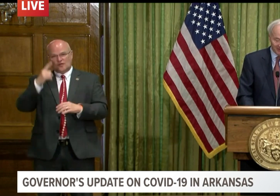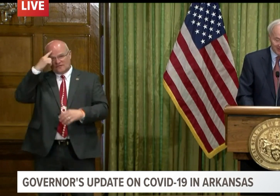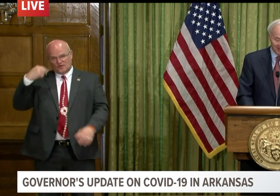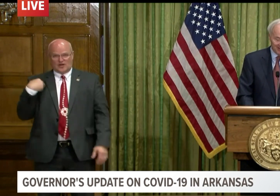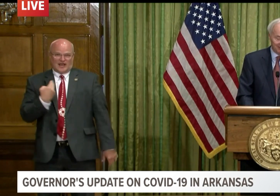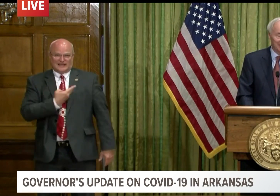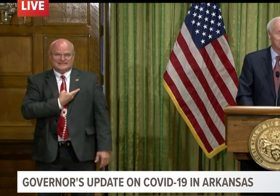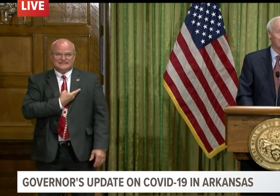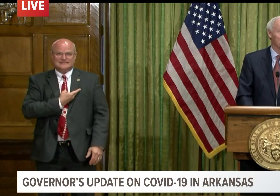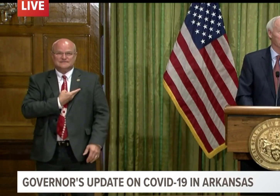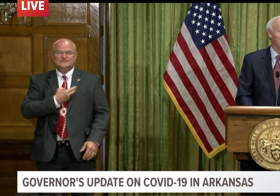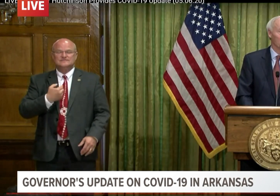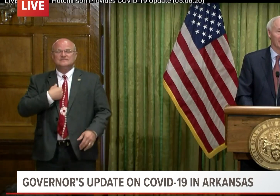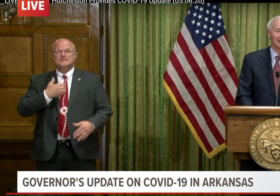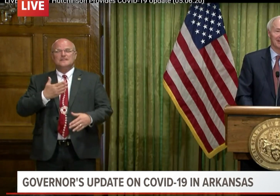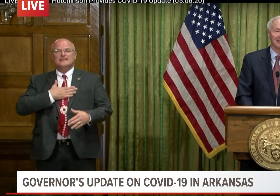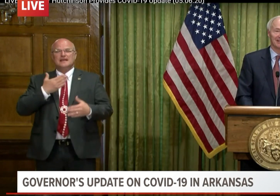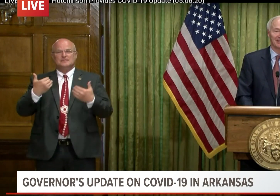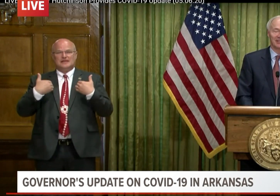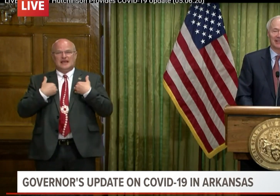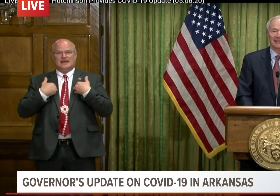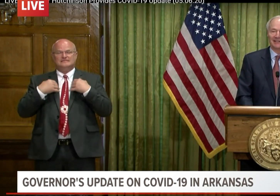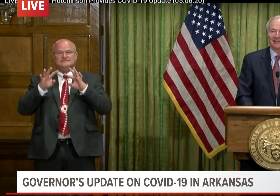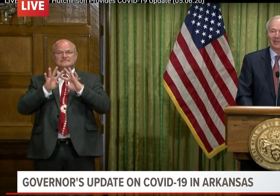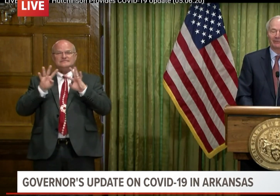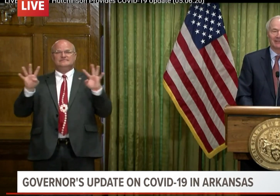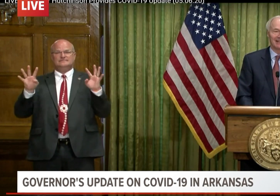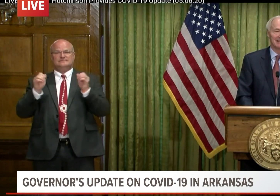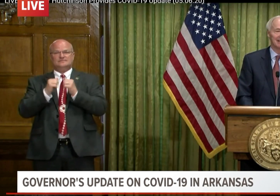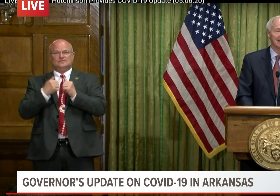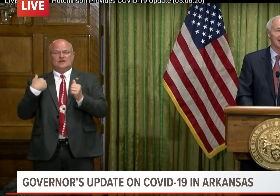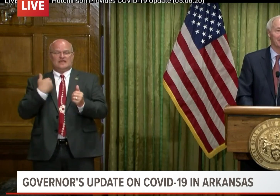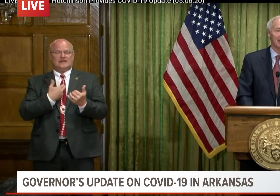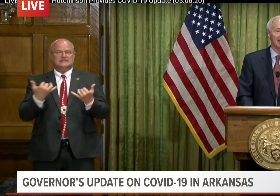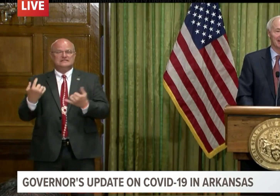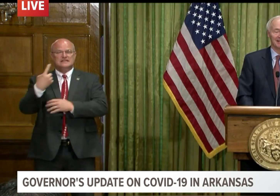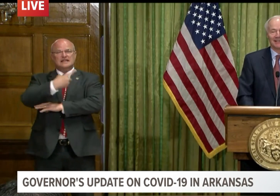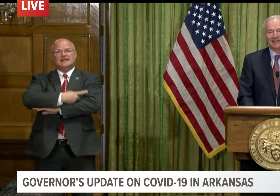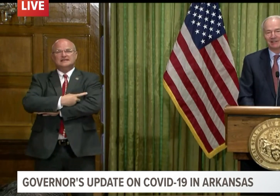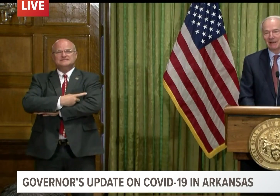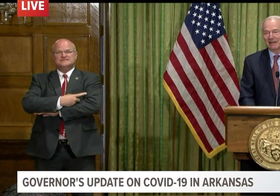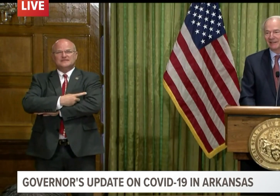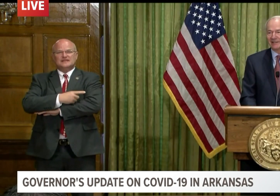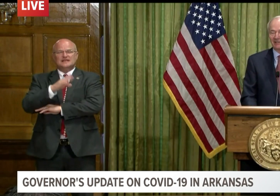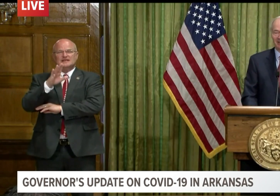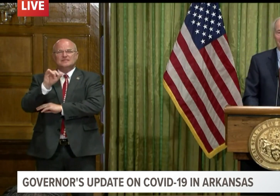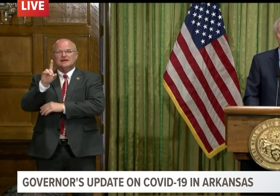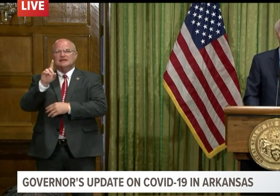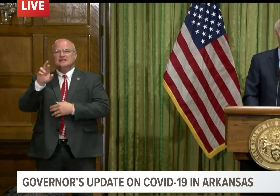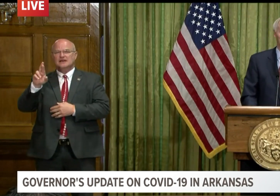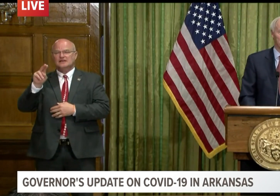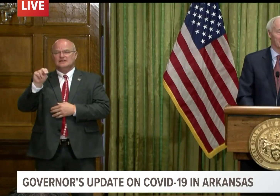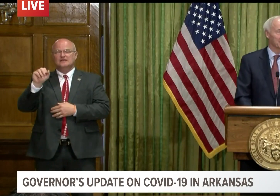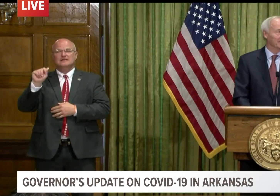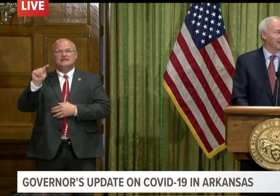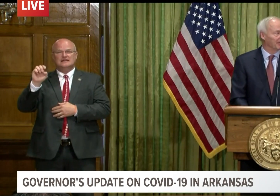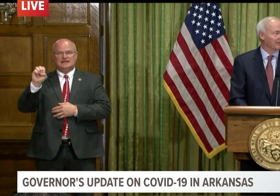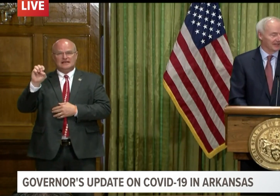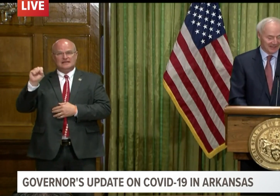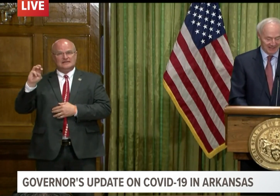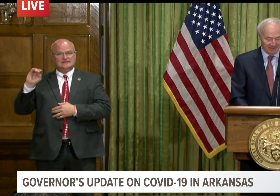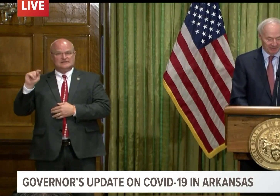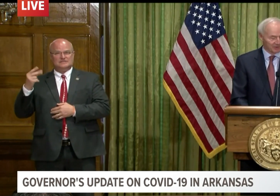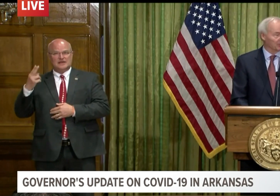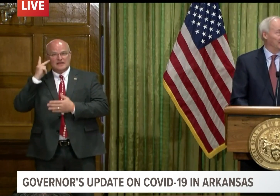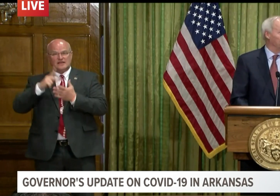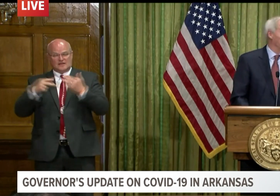for us. I'm pleased to be joined in this daily COVID-19 update by Dr. Nate Smith, our Secretary of